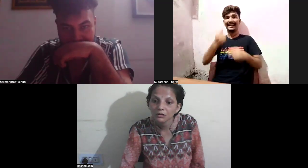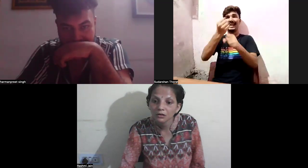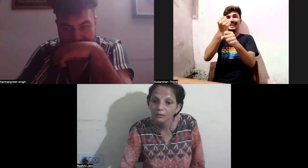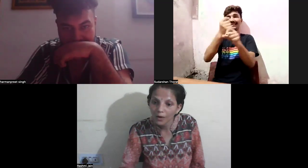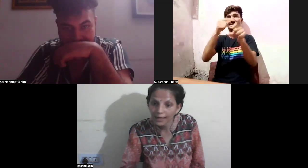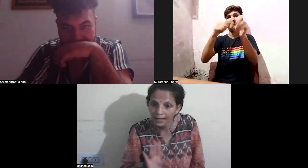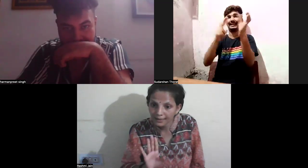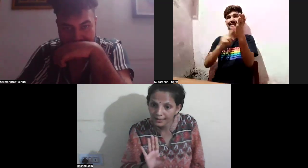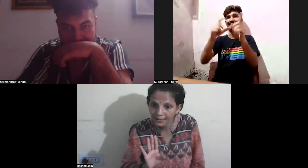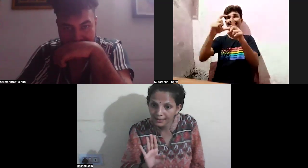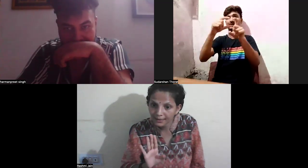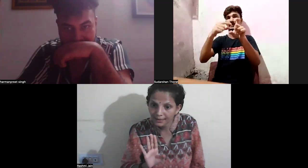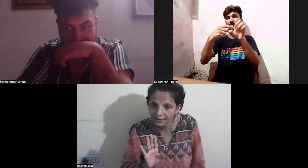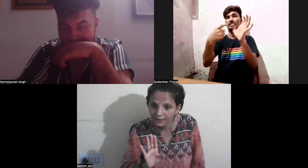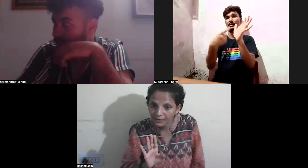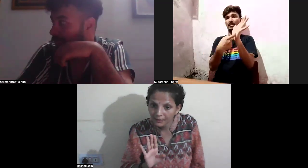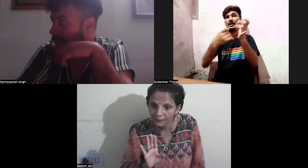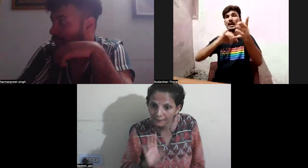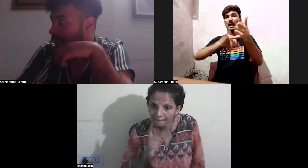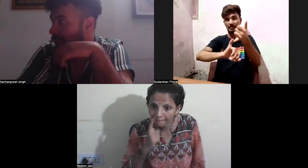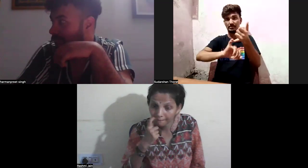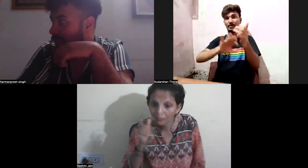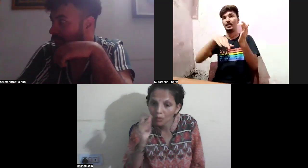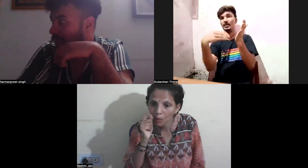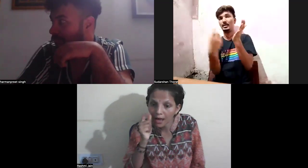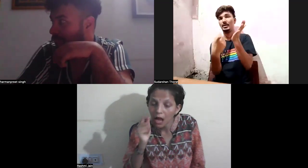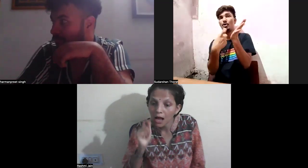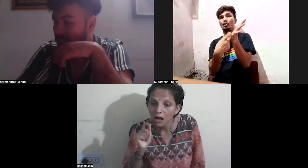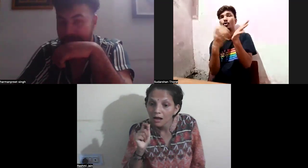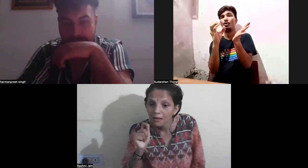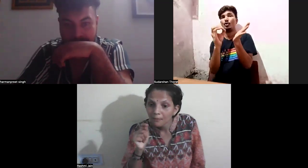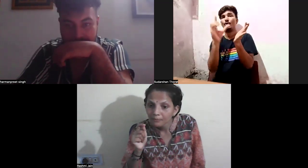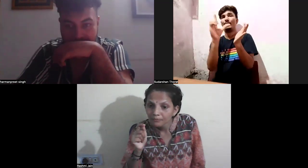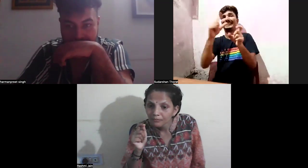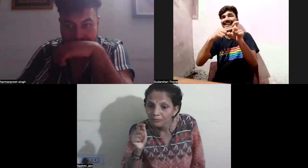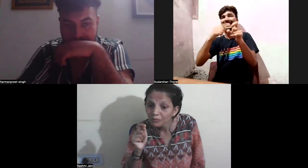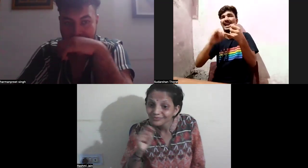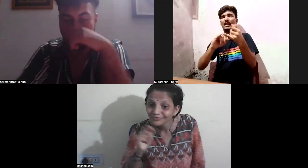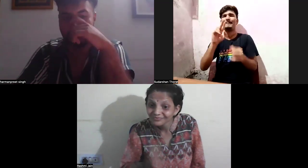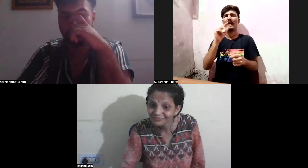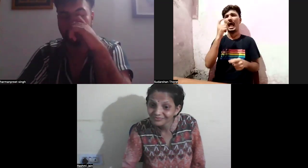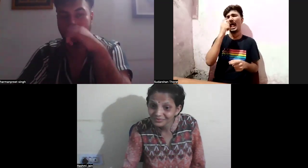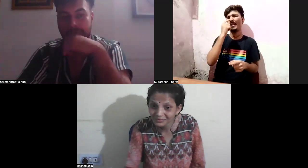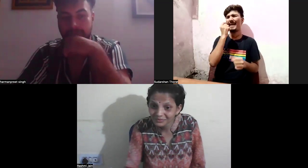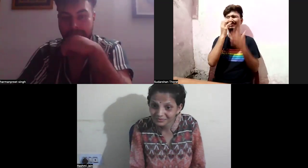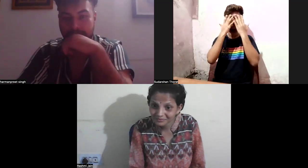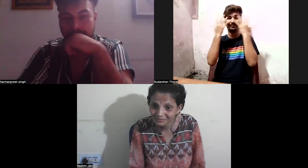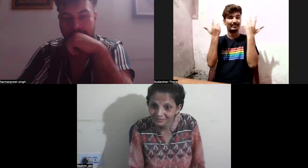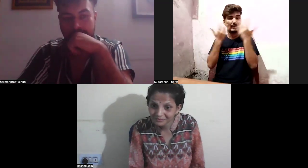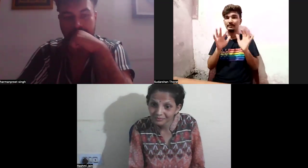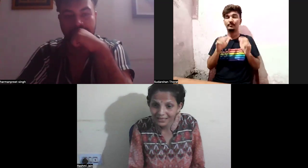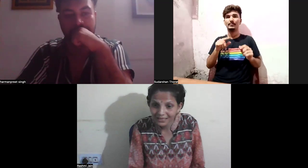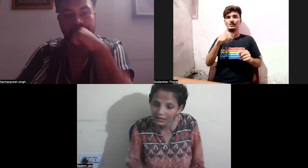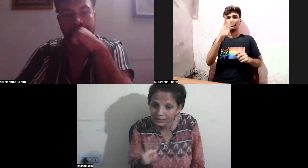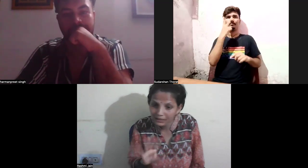So sometimes, you can identify a person from just seeing their body structure. So gender